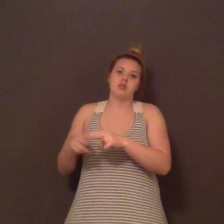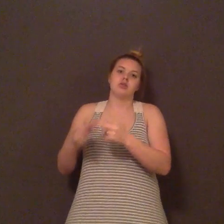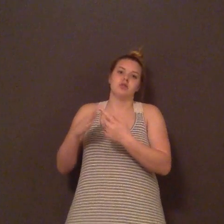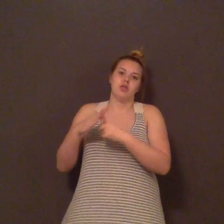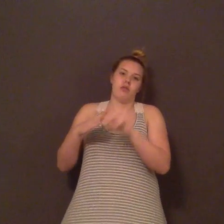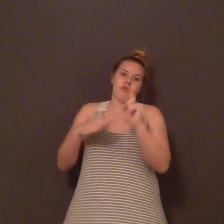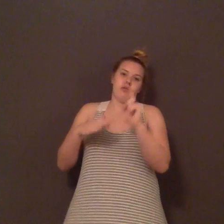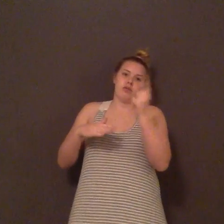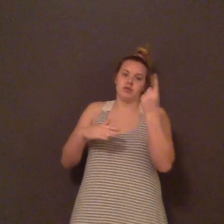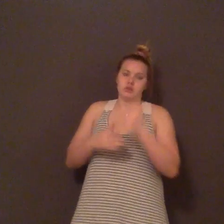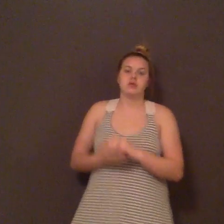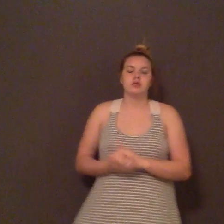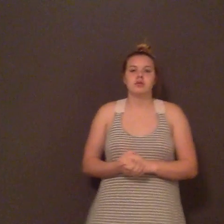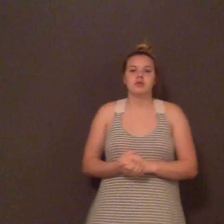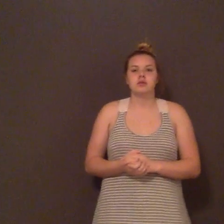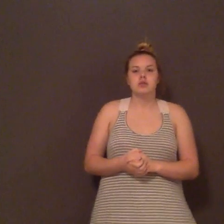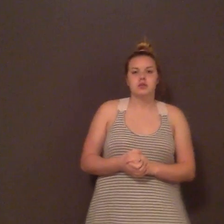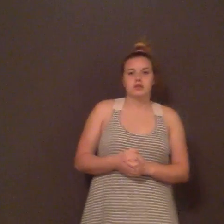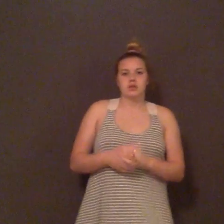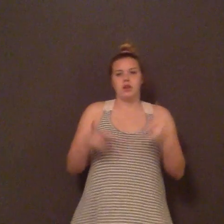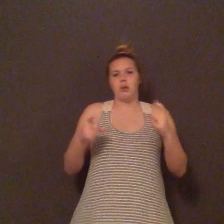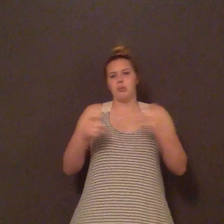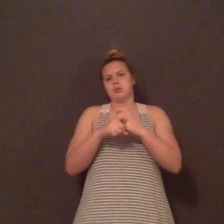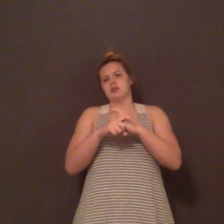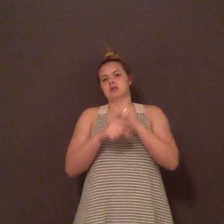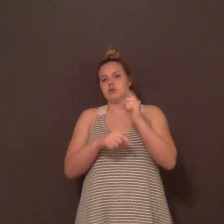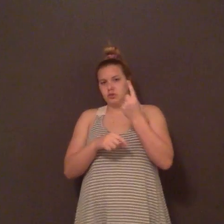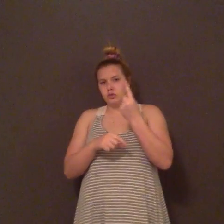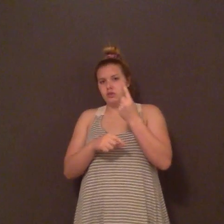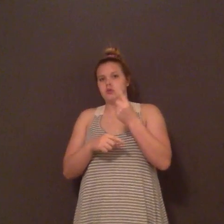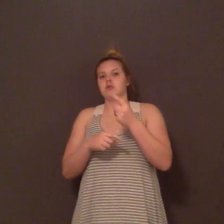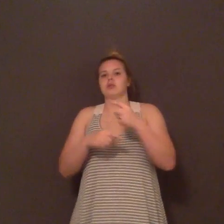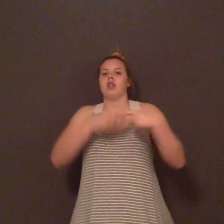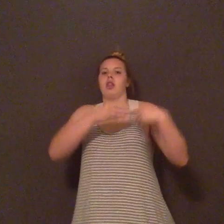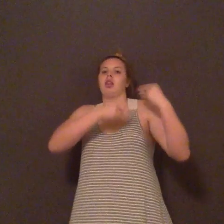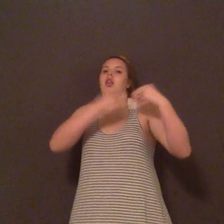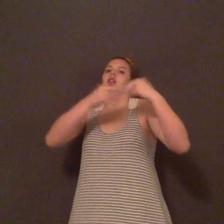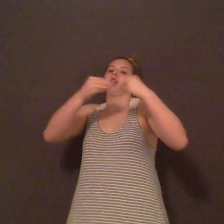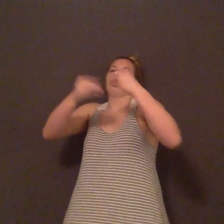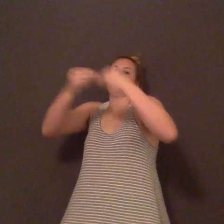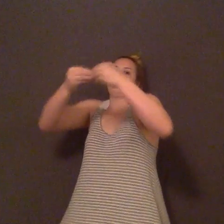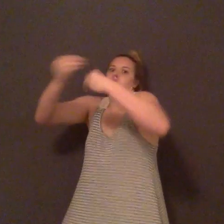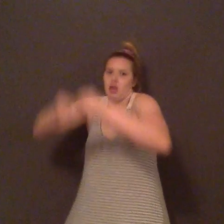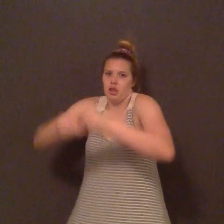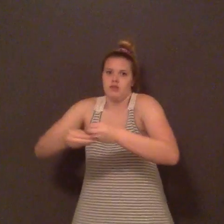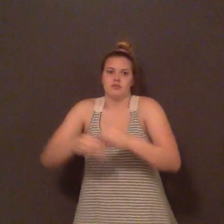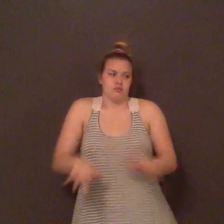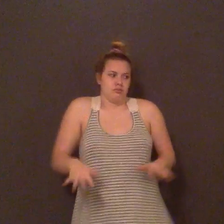forms. And if we open our books to chapter 2, we can study this in a little more detail.